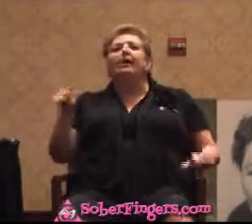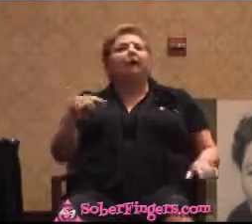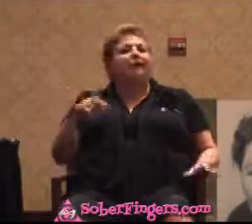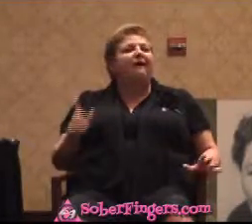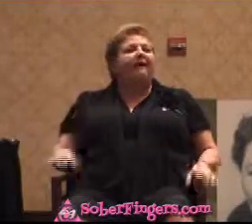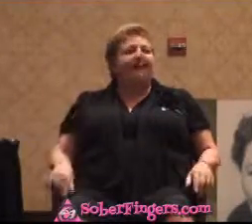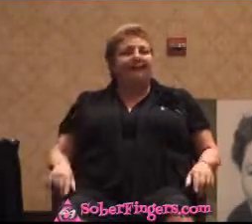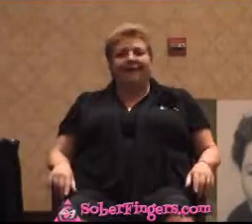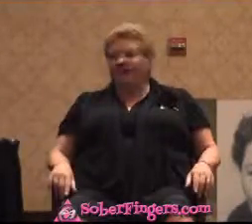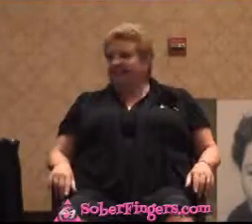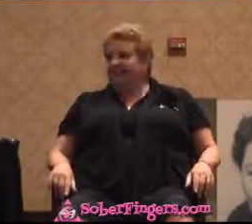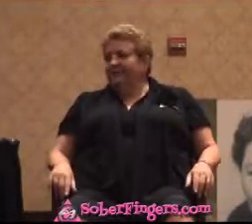Power to the people.